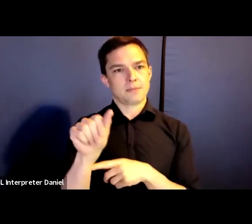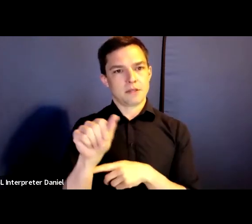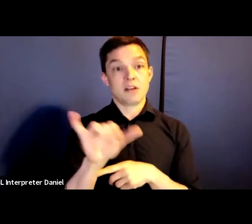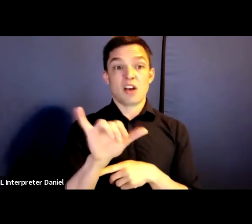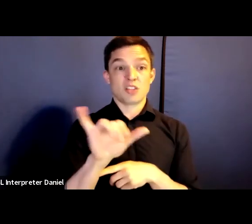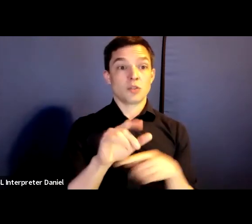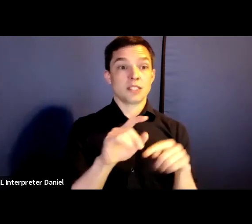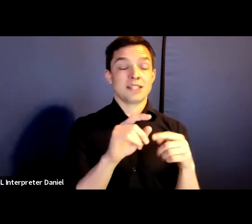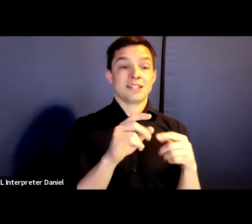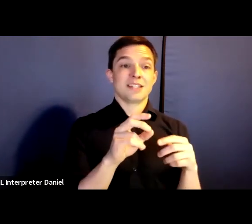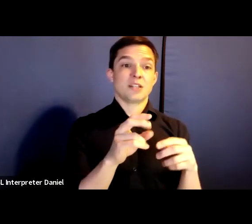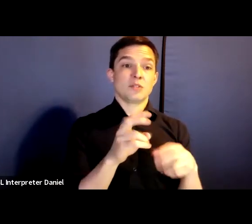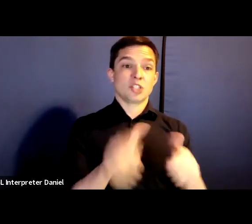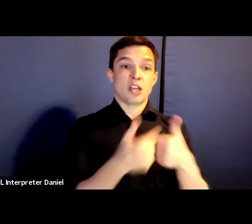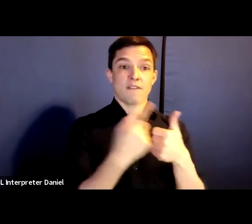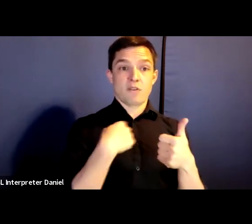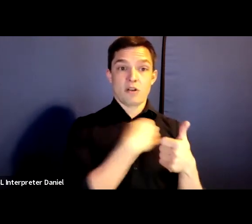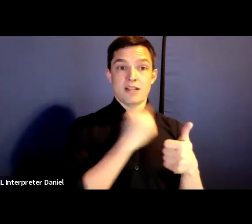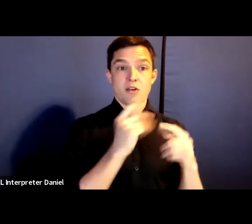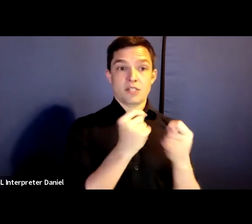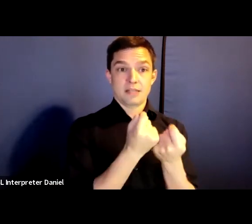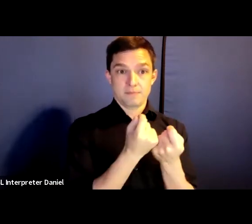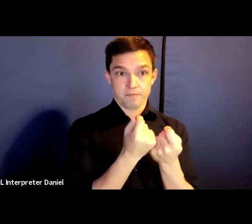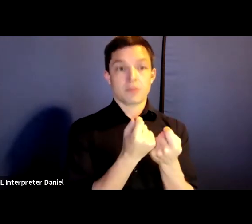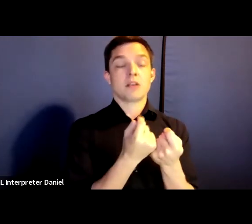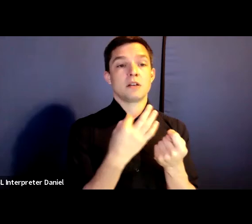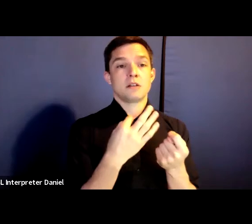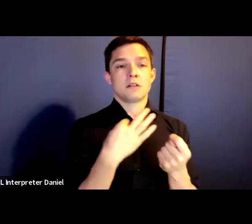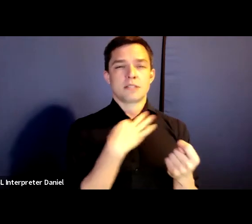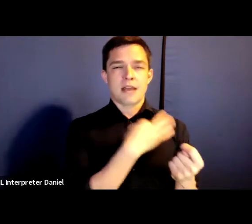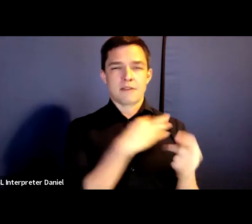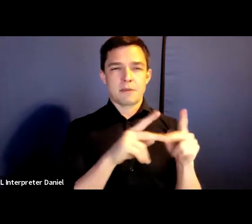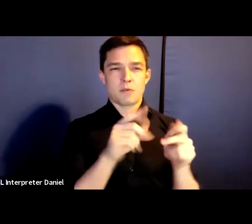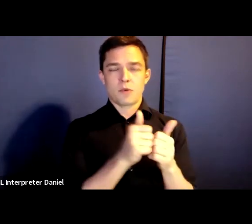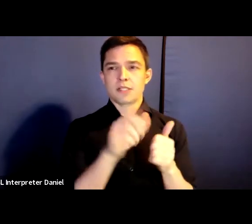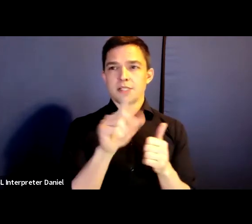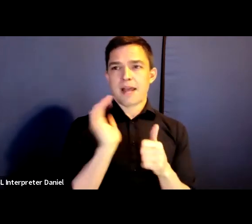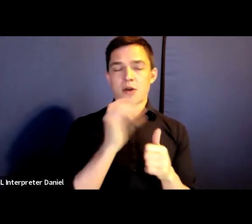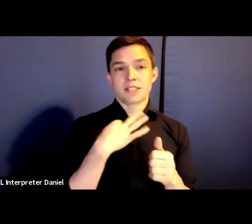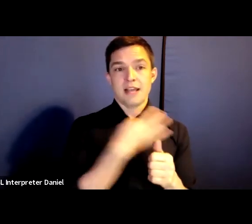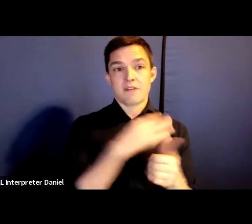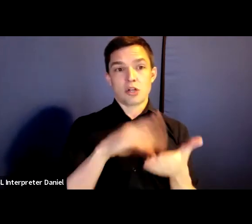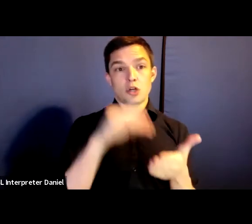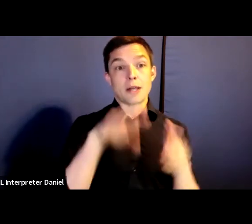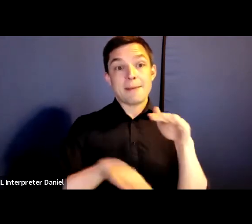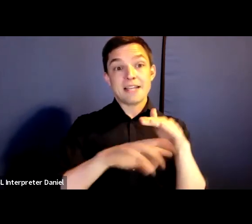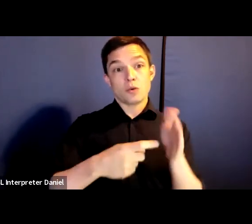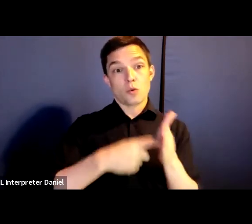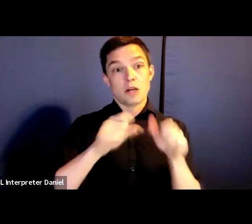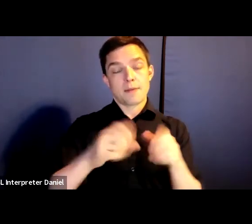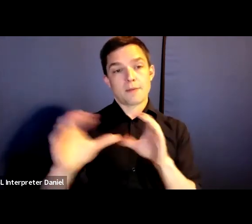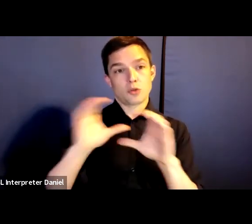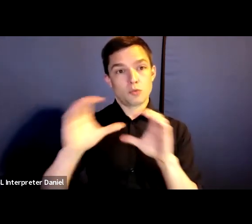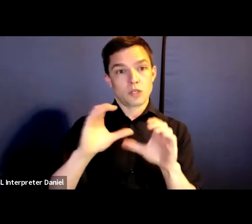challenge. Quickly, with the support of the staff of the Organization of People with Disability, our staff learned basic requirements to communicate